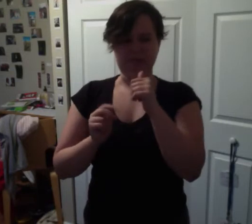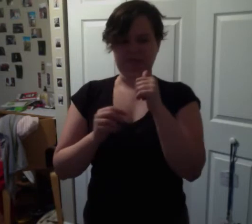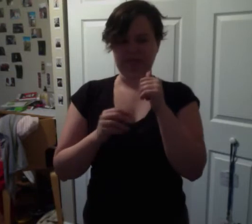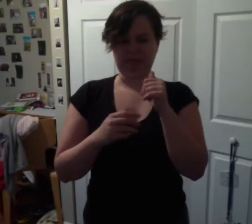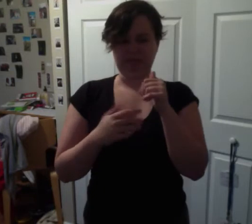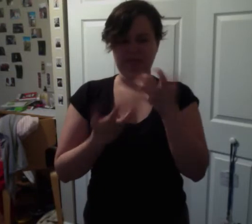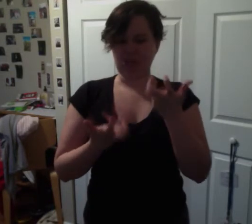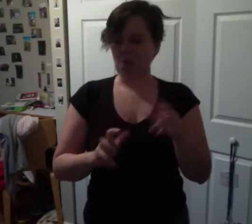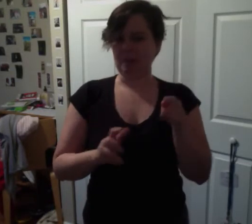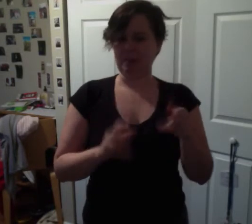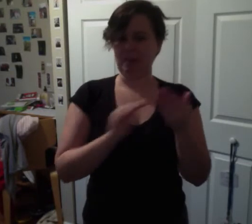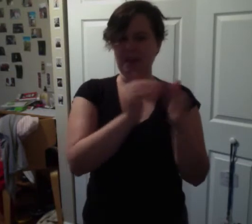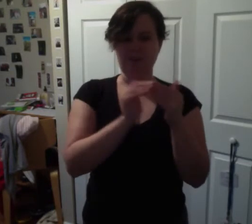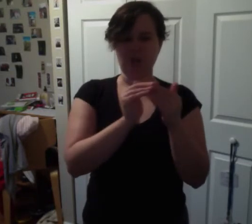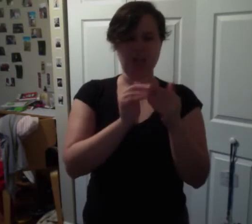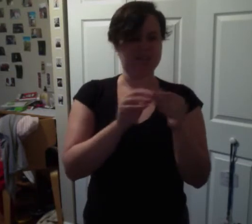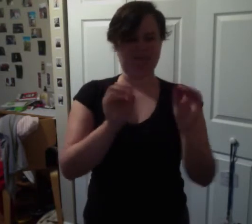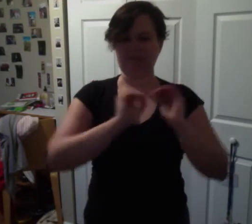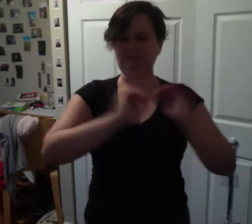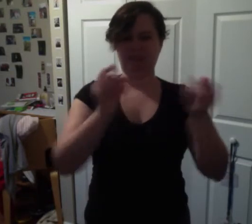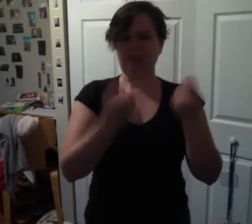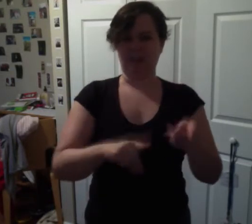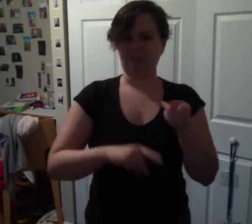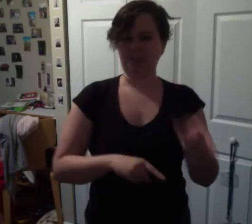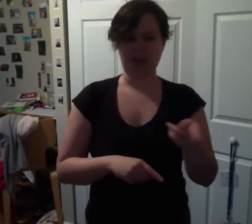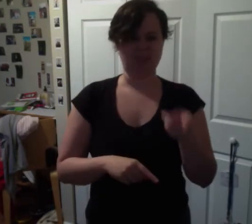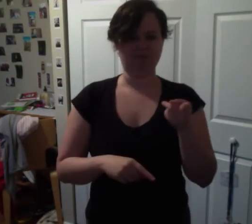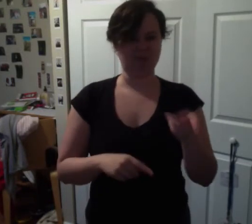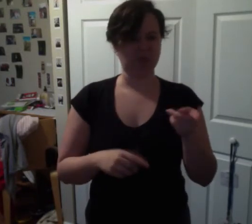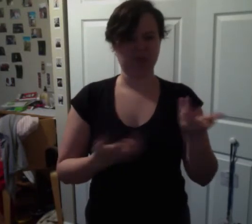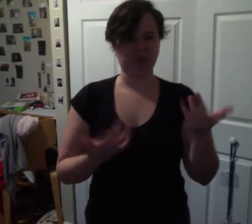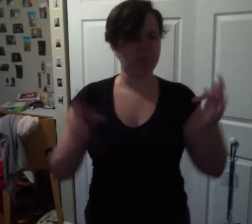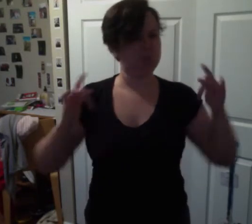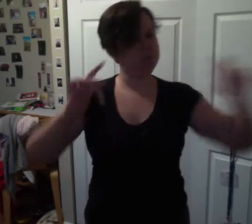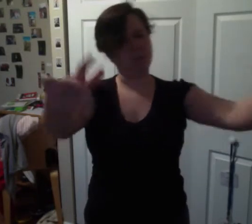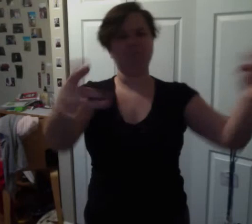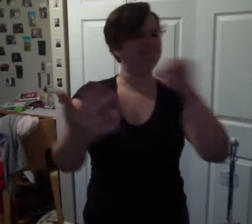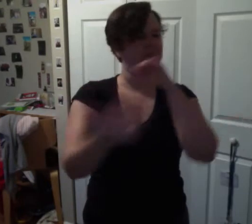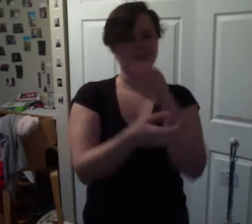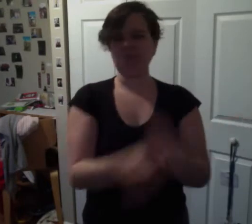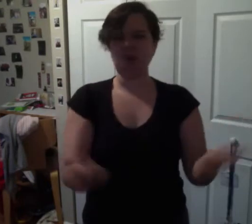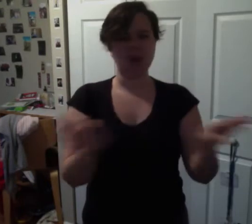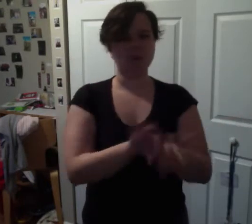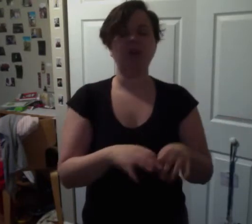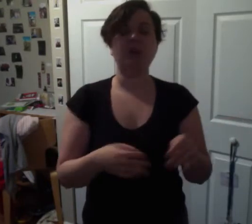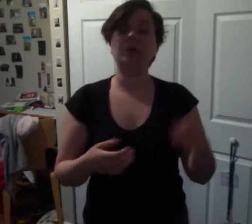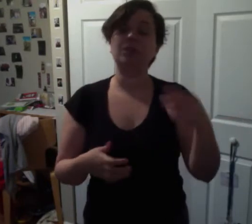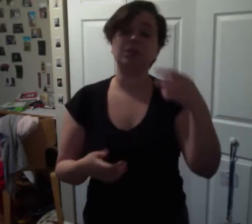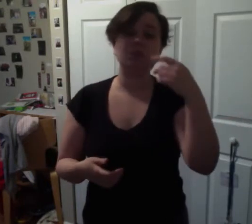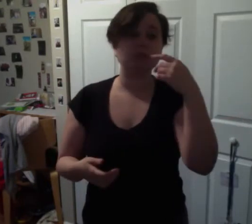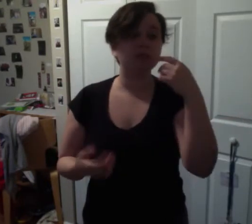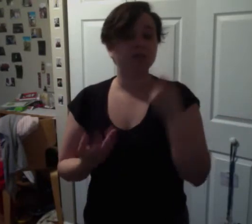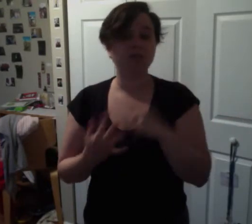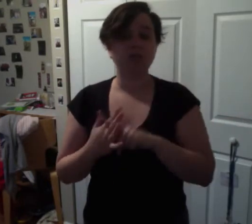nothing. It was nowhere. And so we just started imagining, what else could happen in this building?